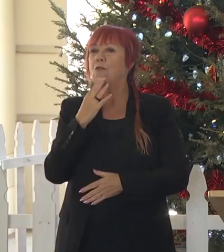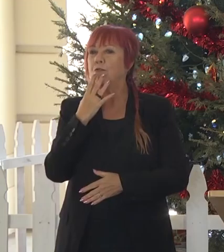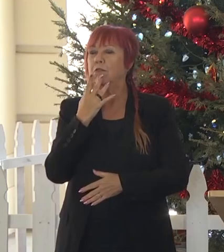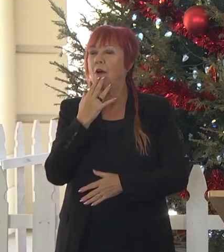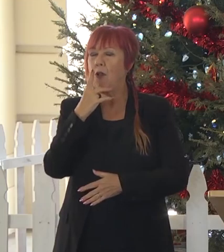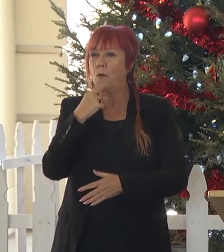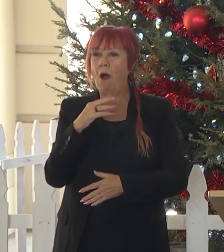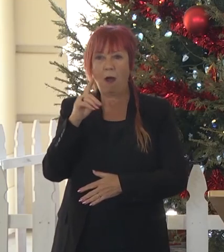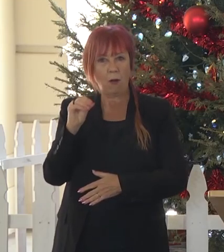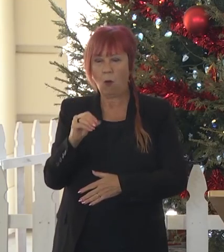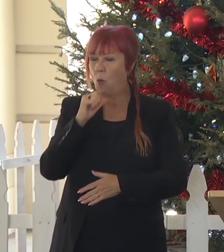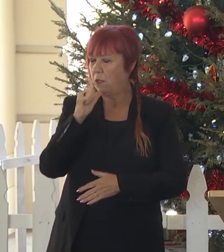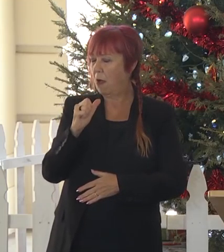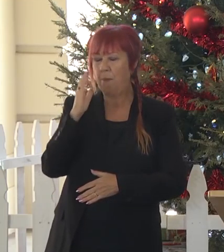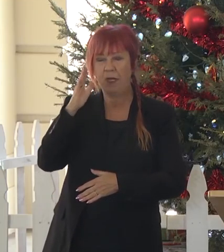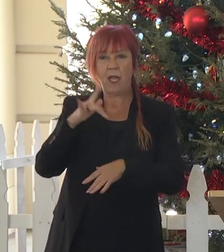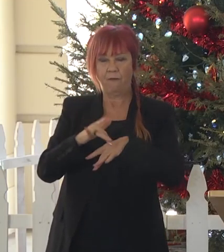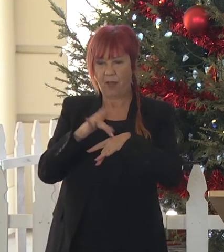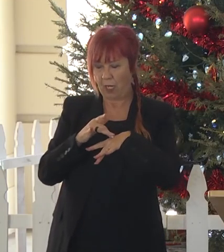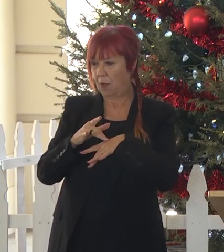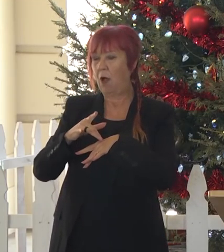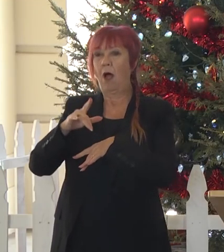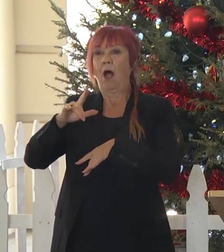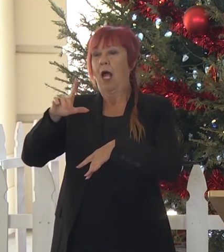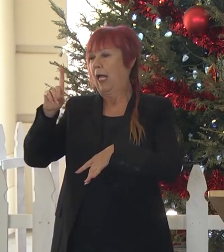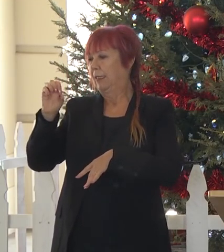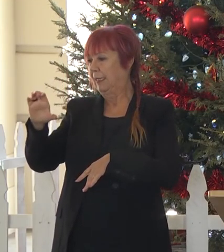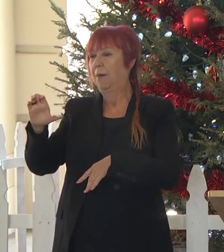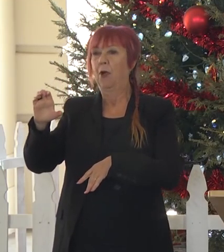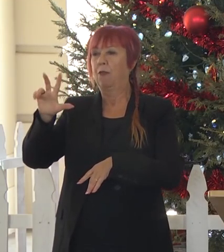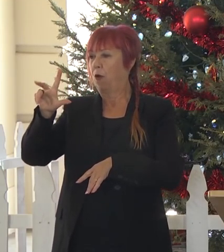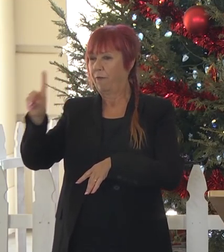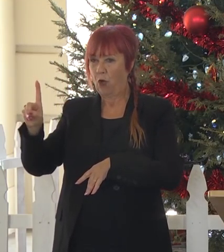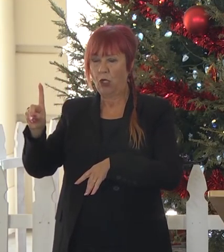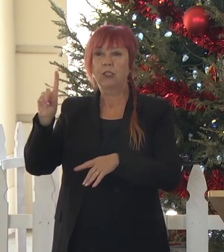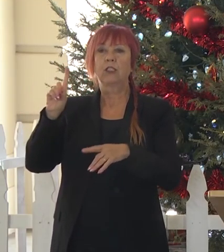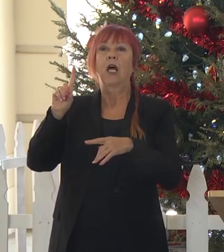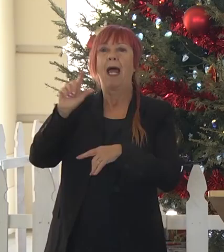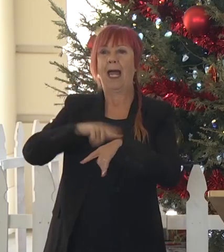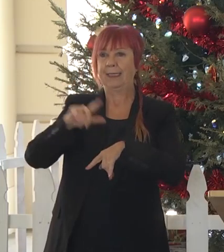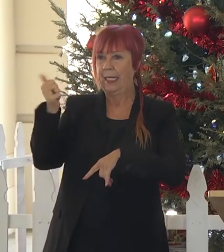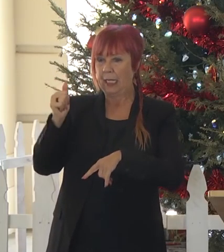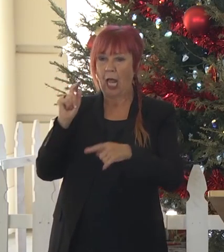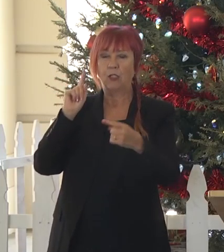the 31st, December 31st, through the conclusion of the parade on January 1st.